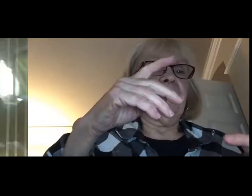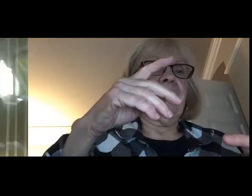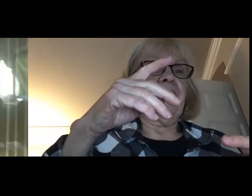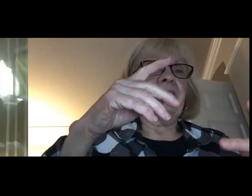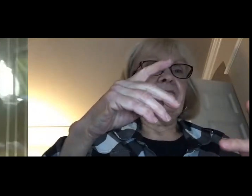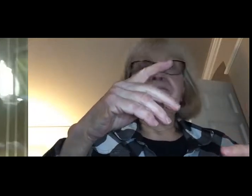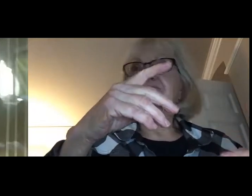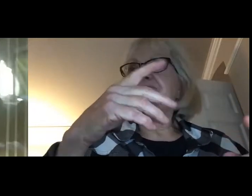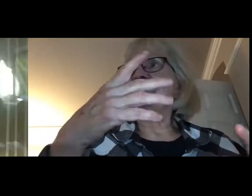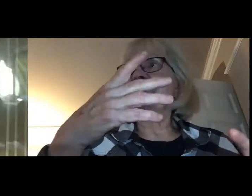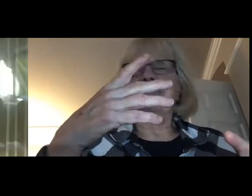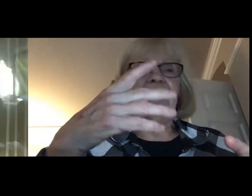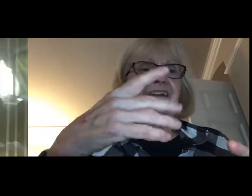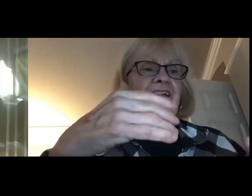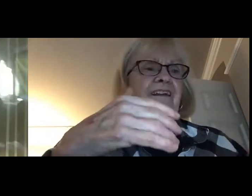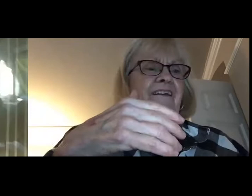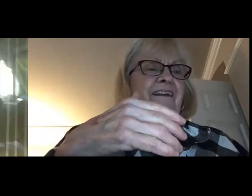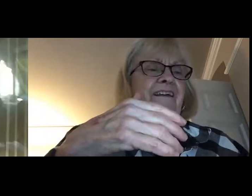Okay.